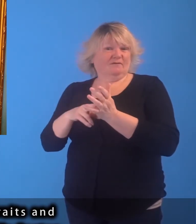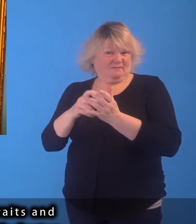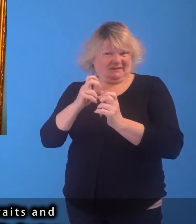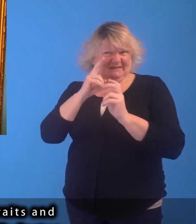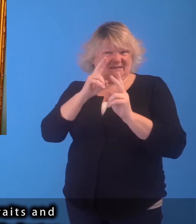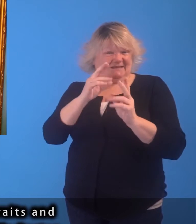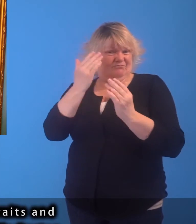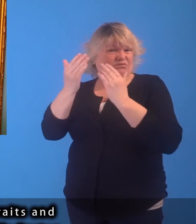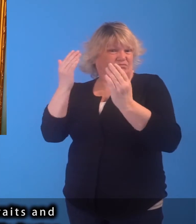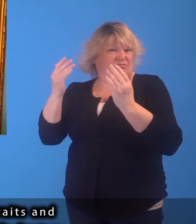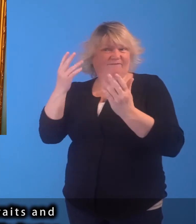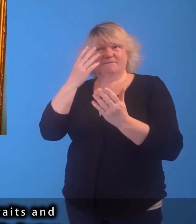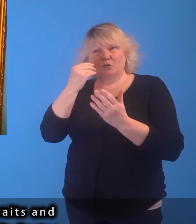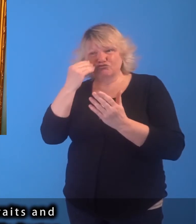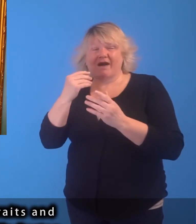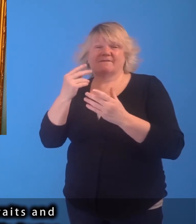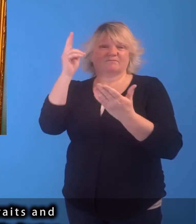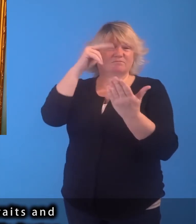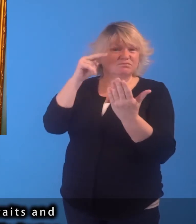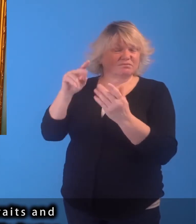10.